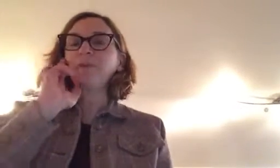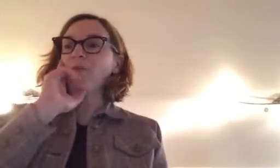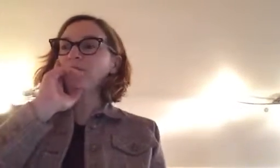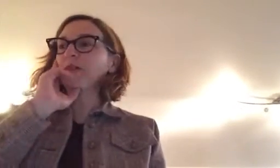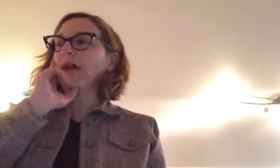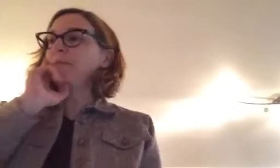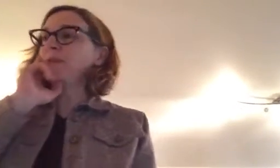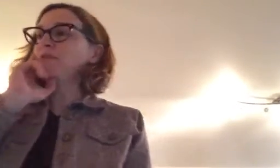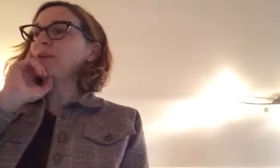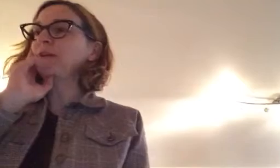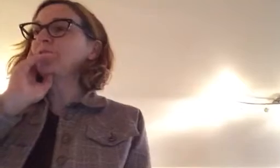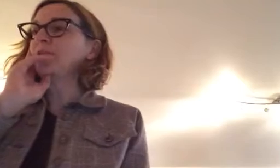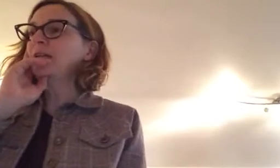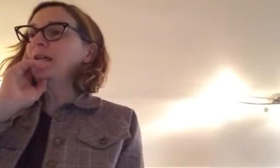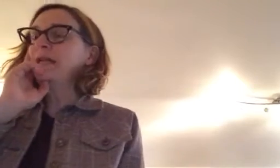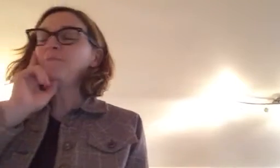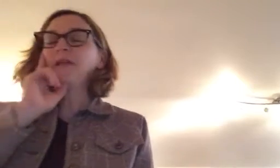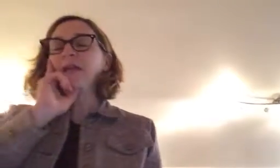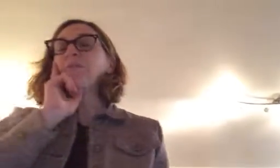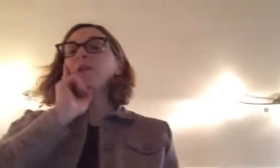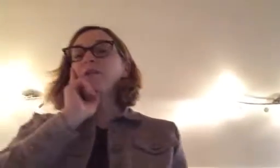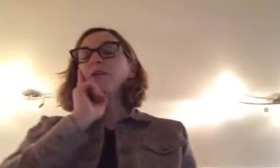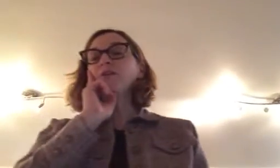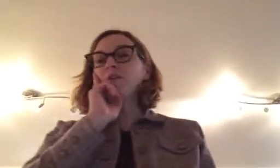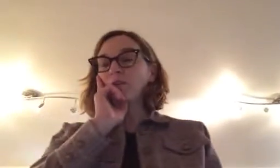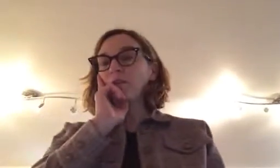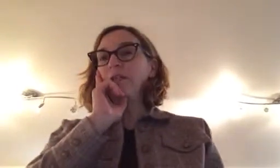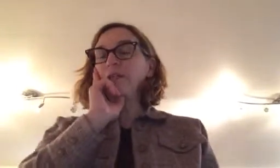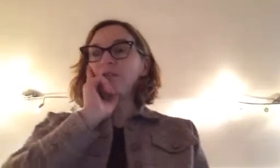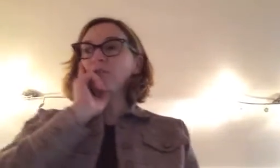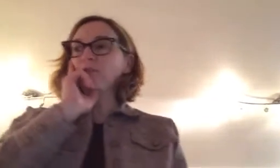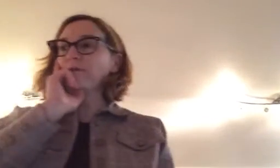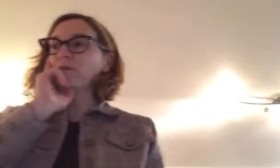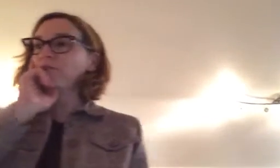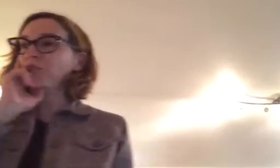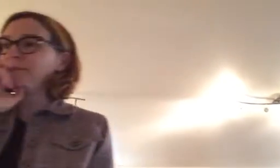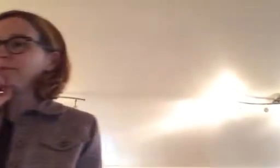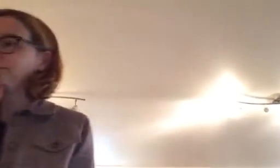what was going to happen in France, it became clear early into the revolution